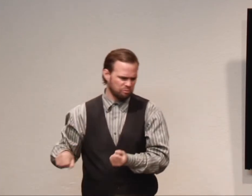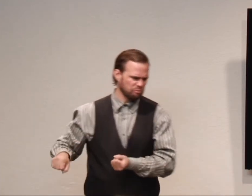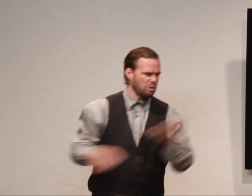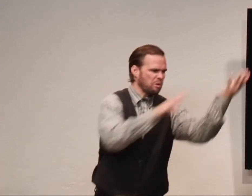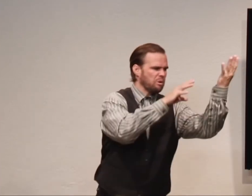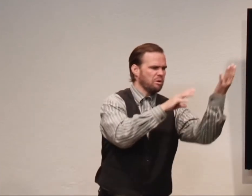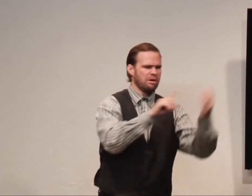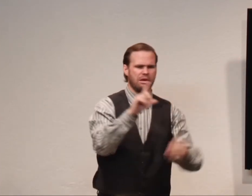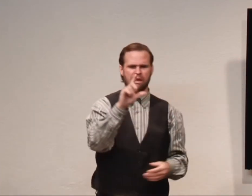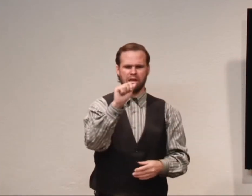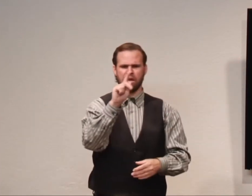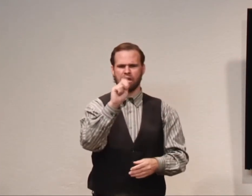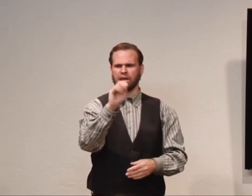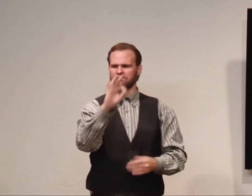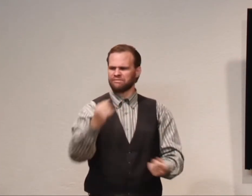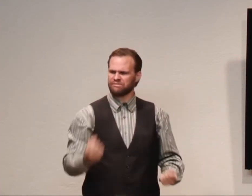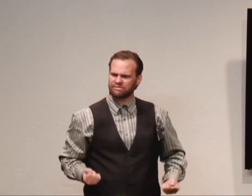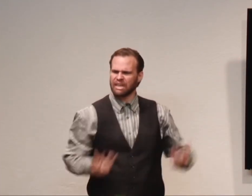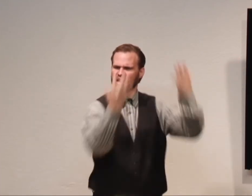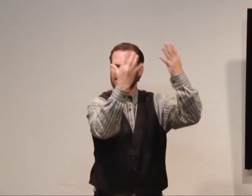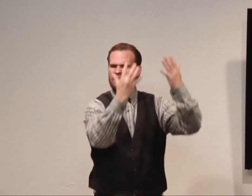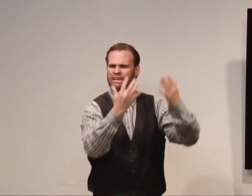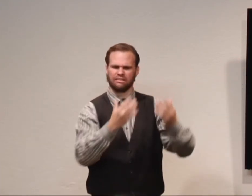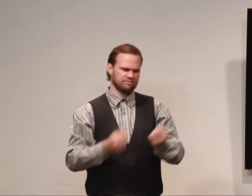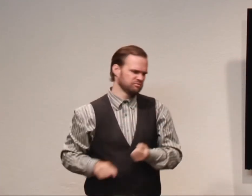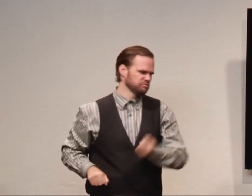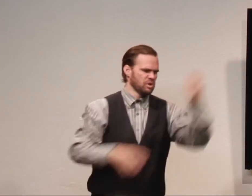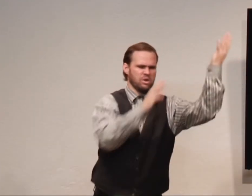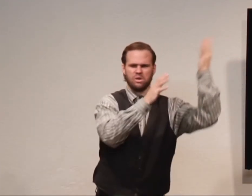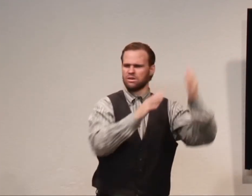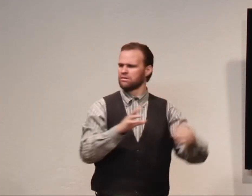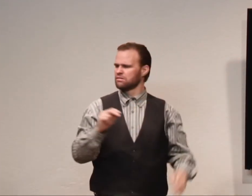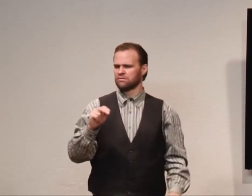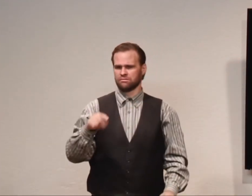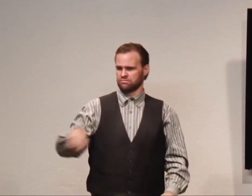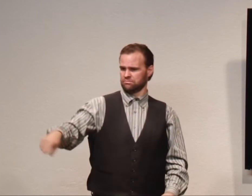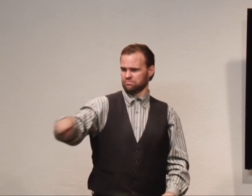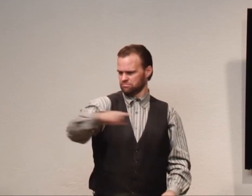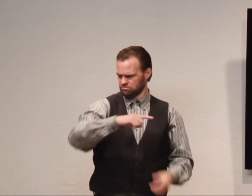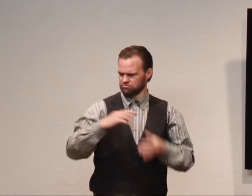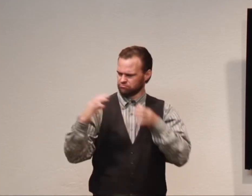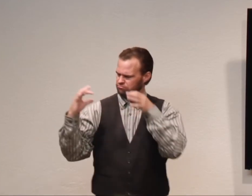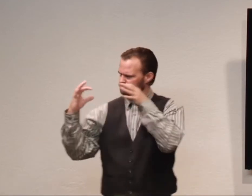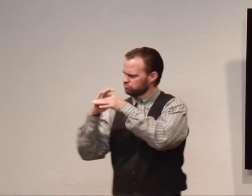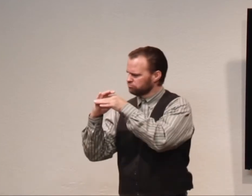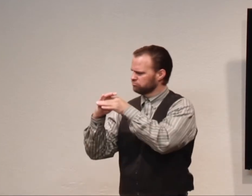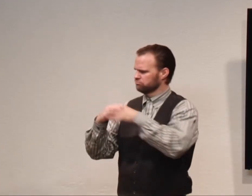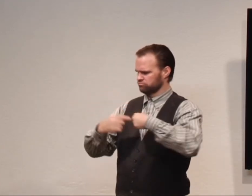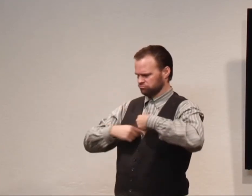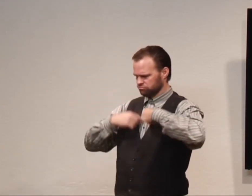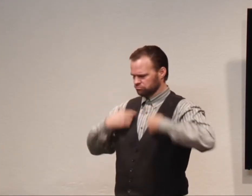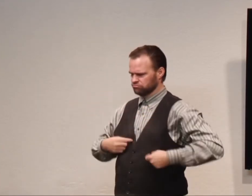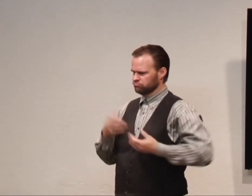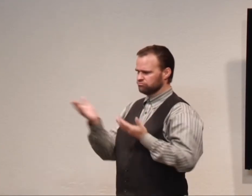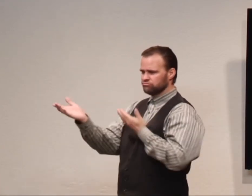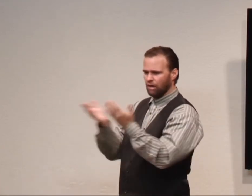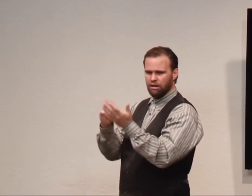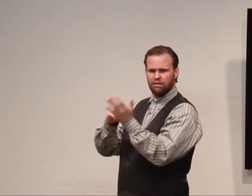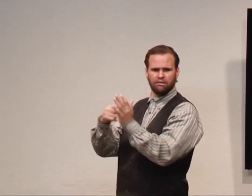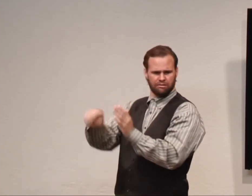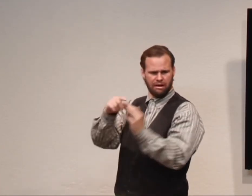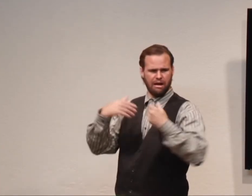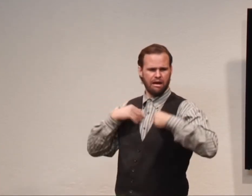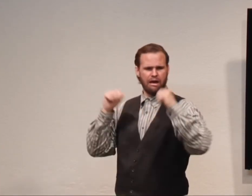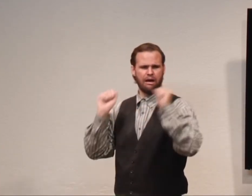The second death, meaning those who are thrown into the lake of fire for all eternity, for those of us who are in Christ,